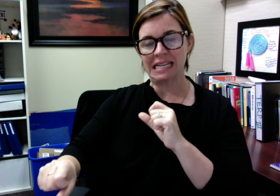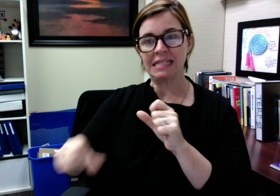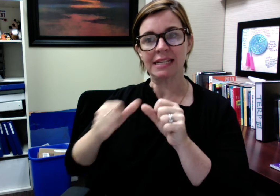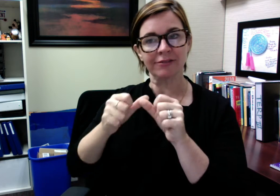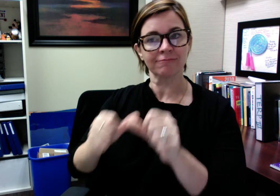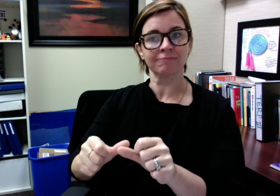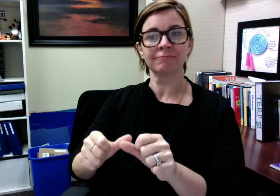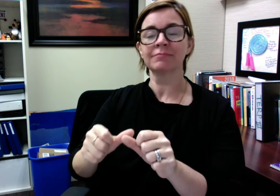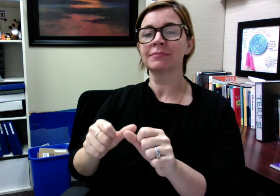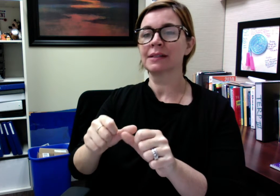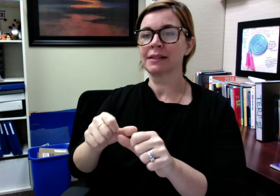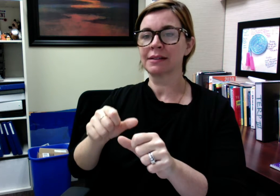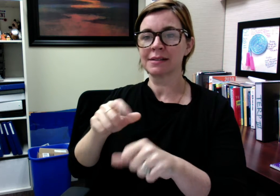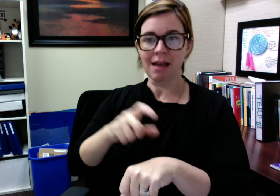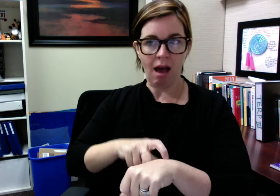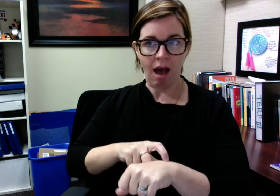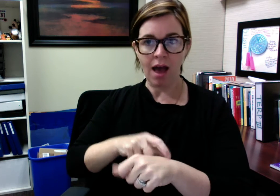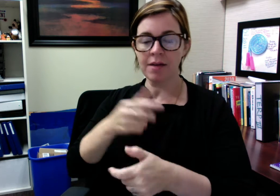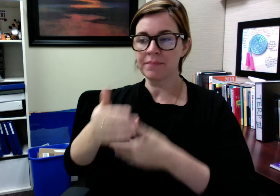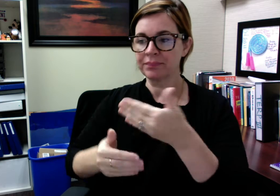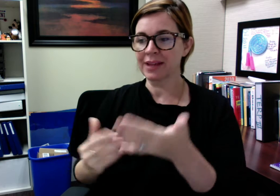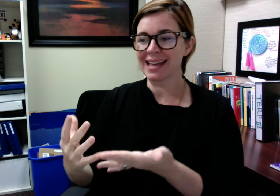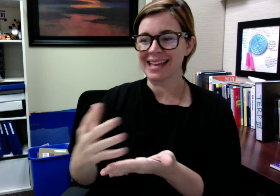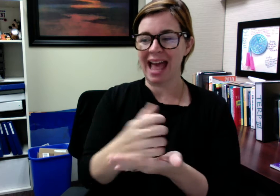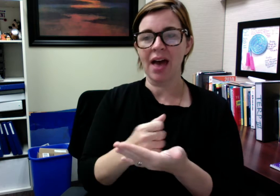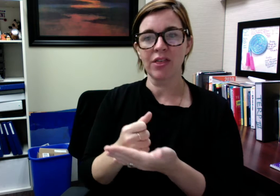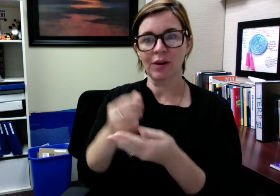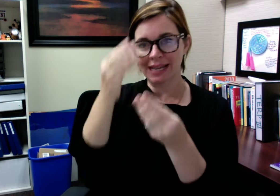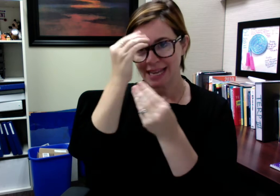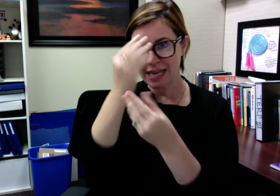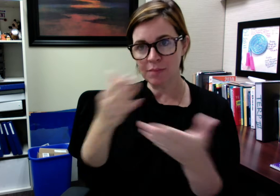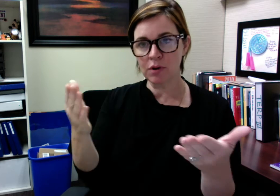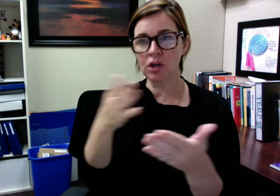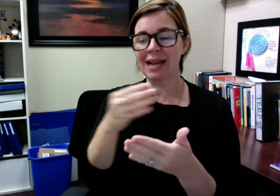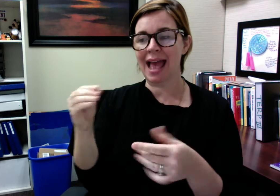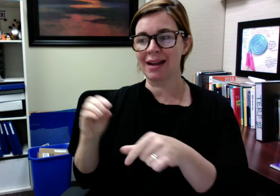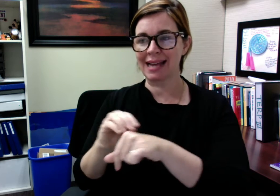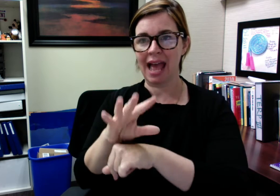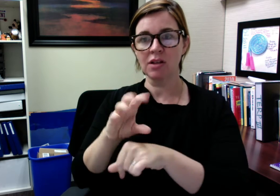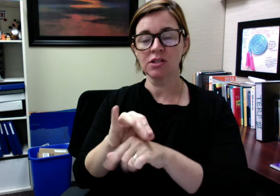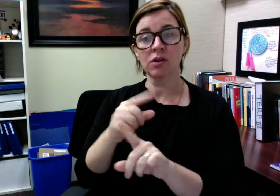and counsel from working interpreters and their colleagues.